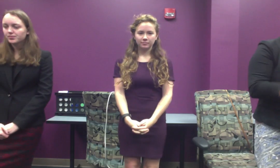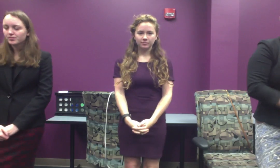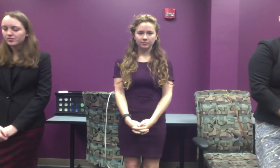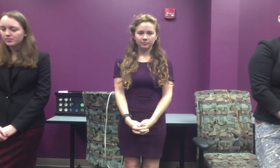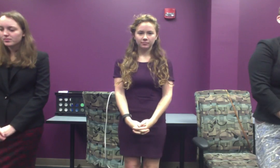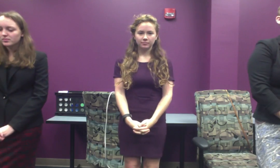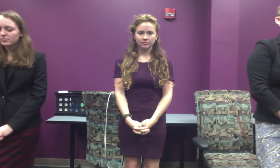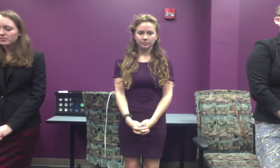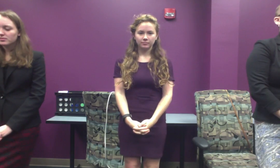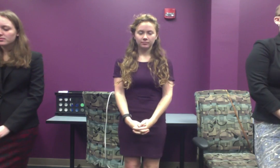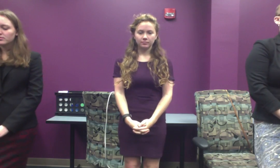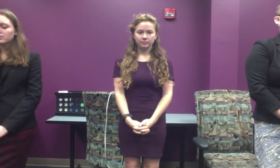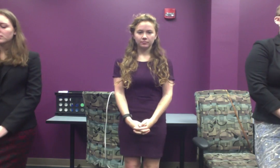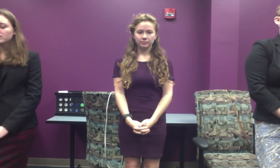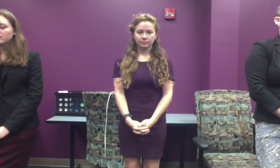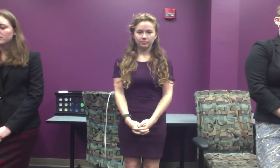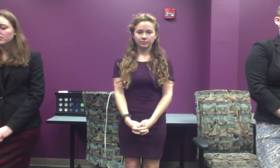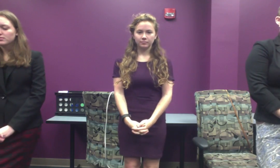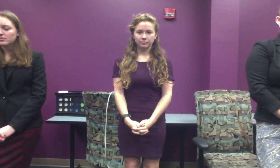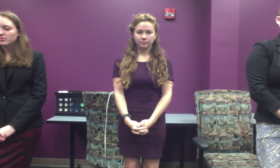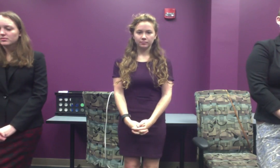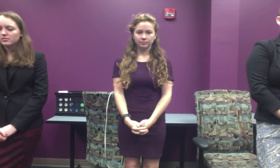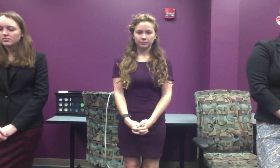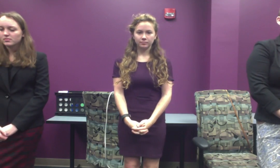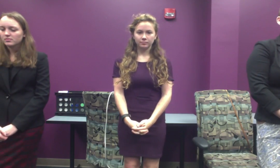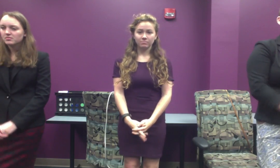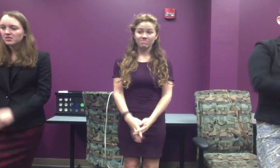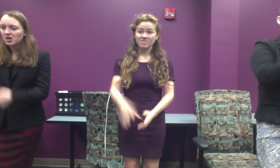The first thing we do is get layout pages.